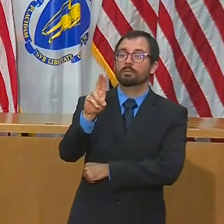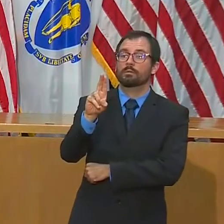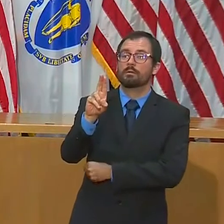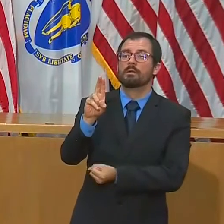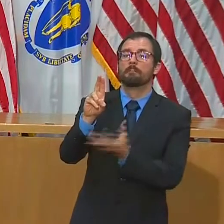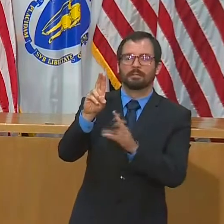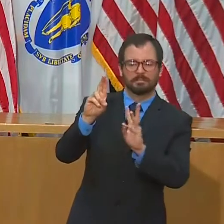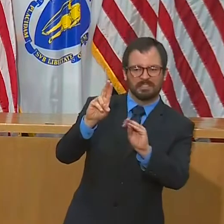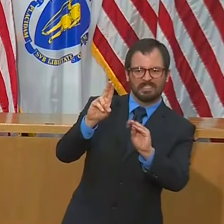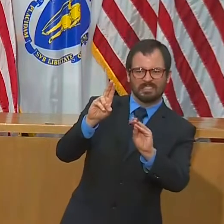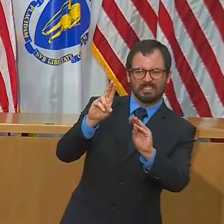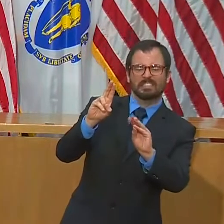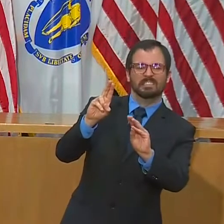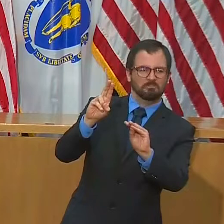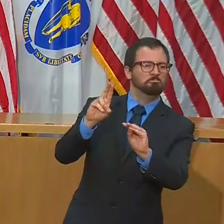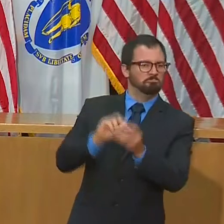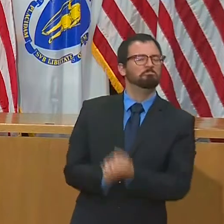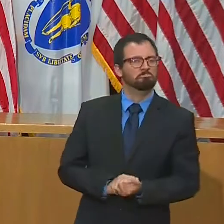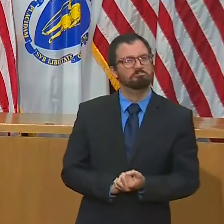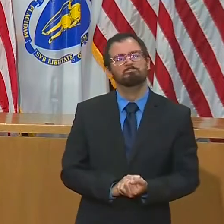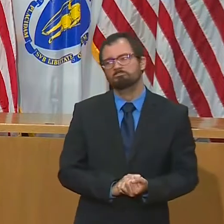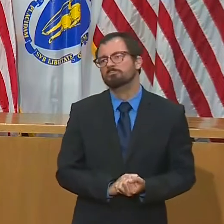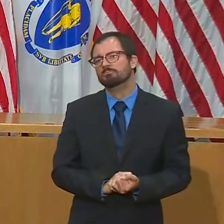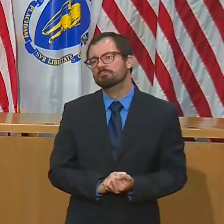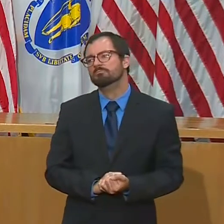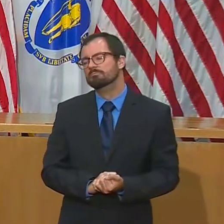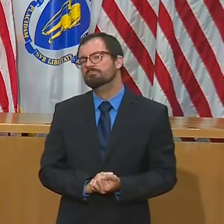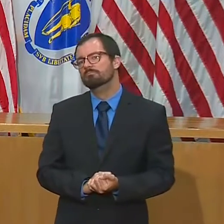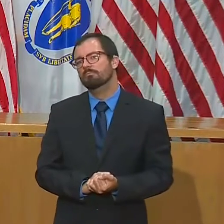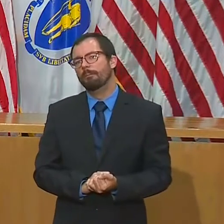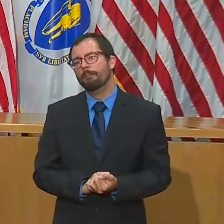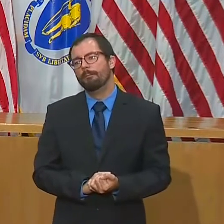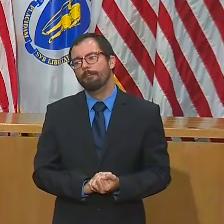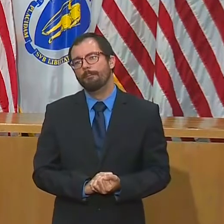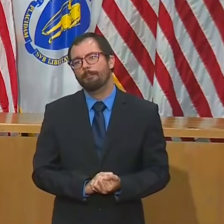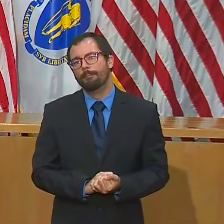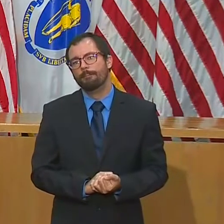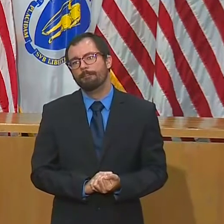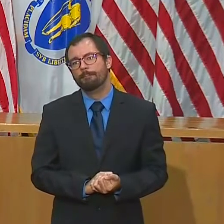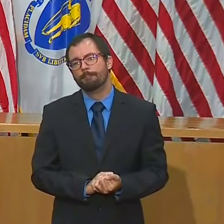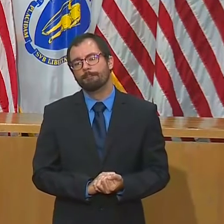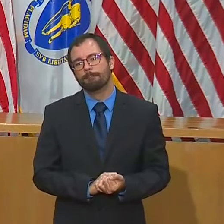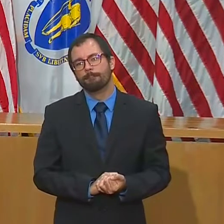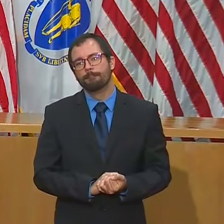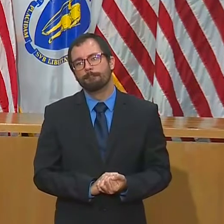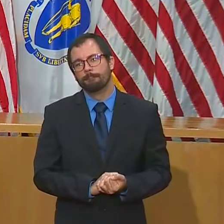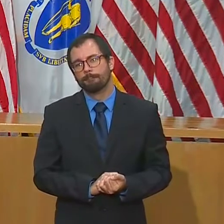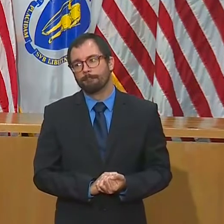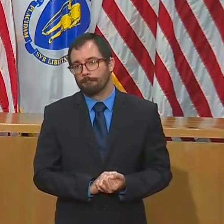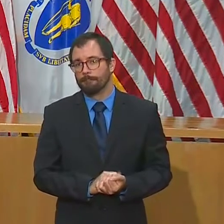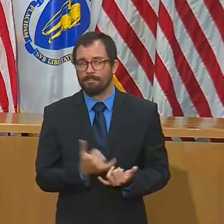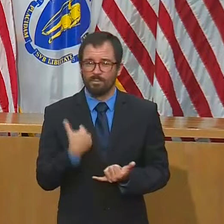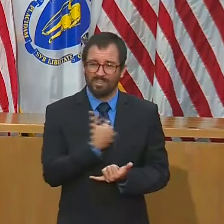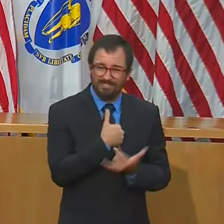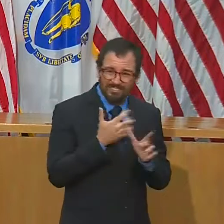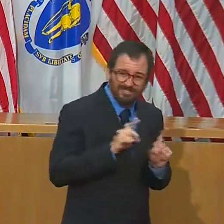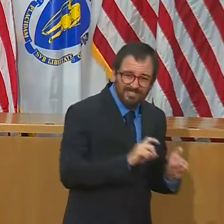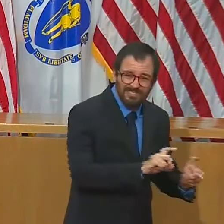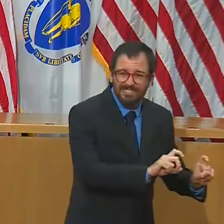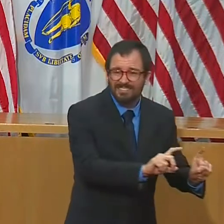capacity. Yesterday, the state reported that almost 15,000 new individuals were tested for COVID-19, and in